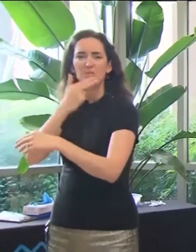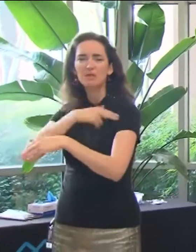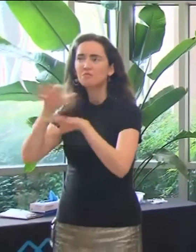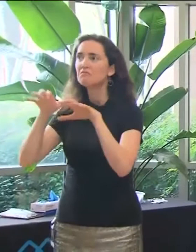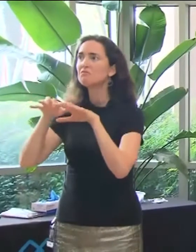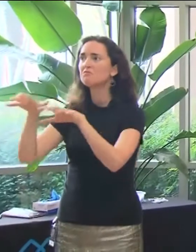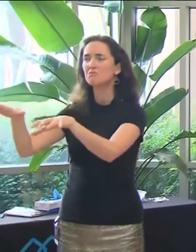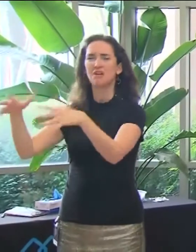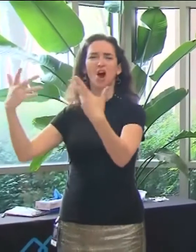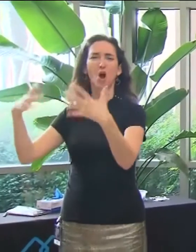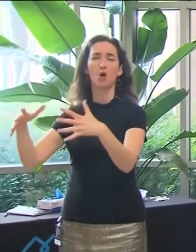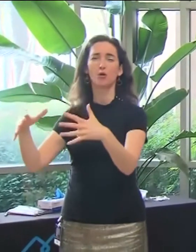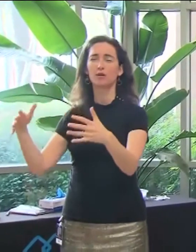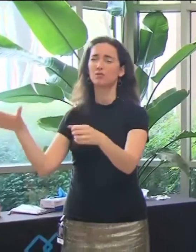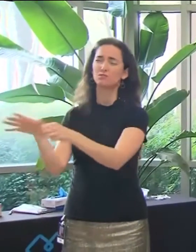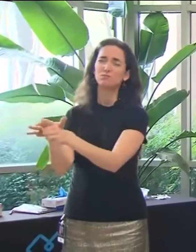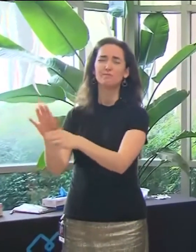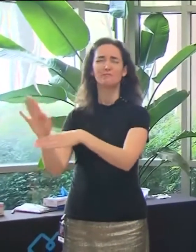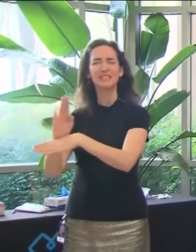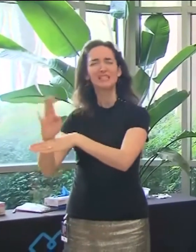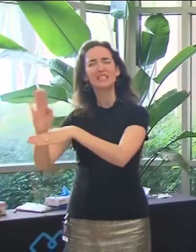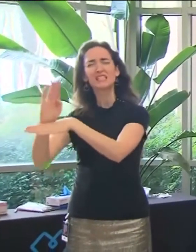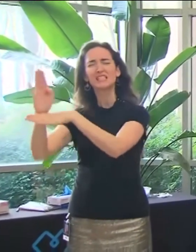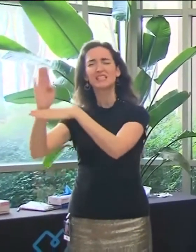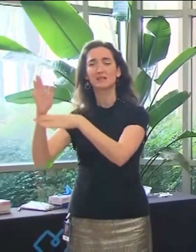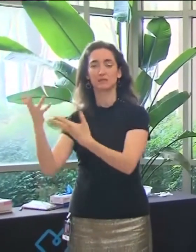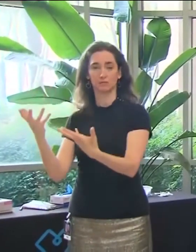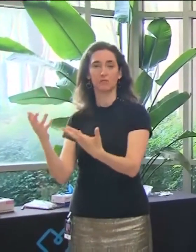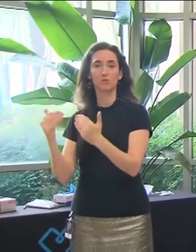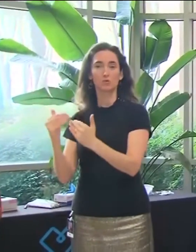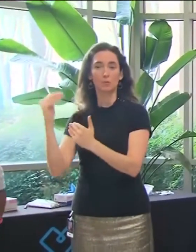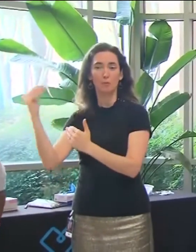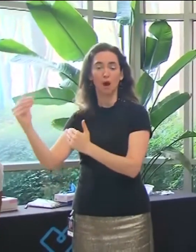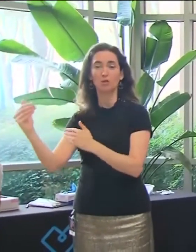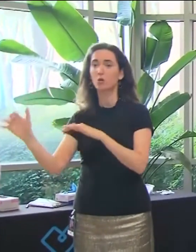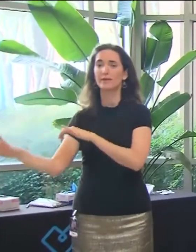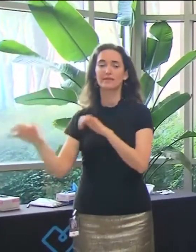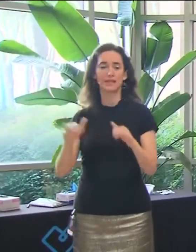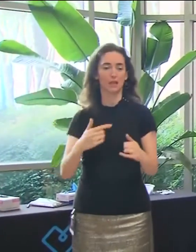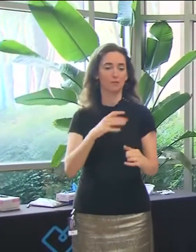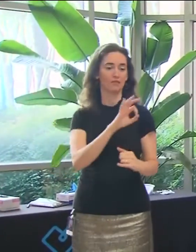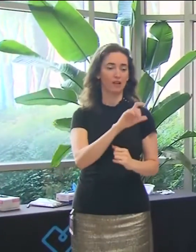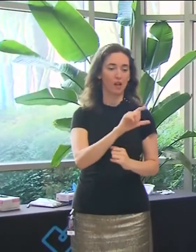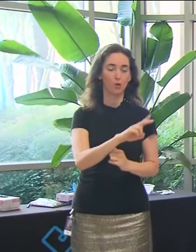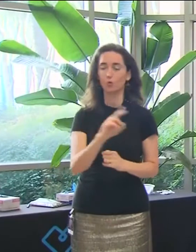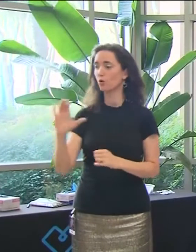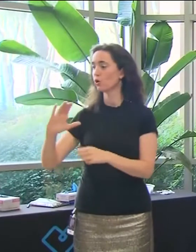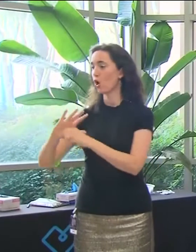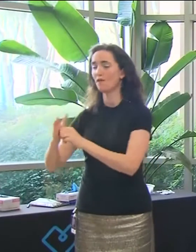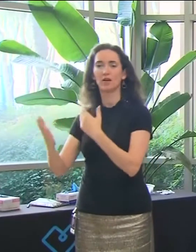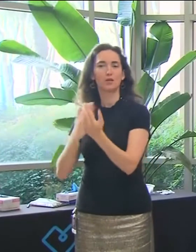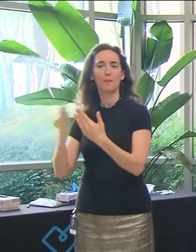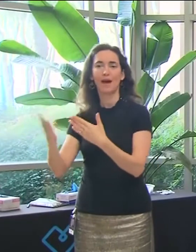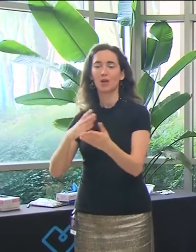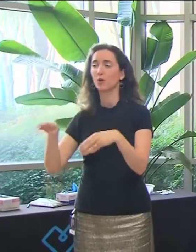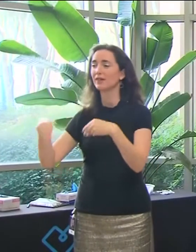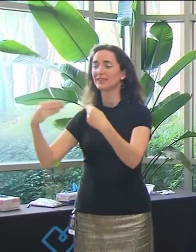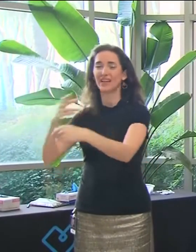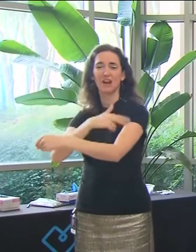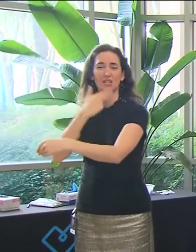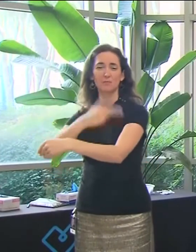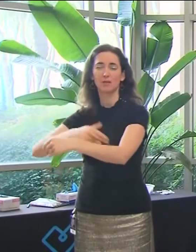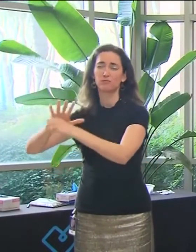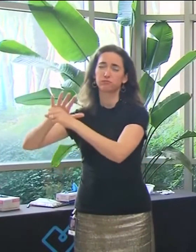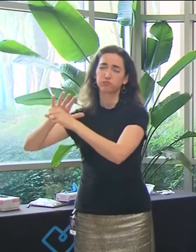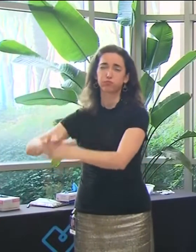you would tax if you in fact had COVID. And so we've had incredibly stressed hospital systems